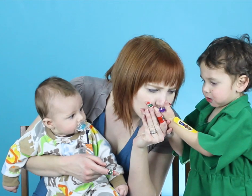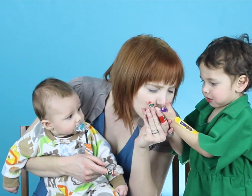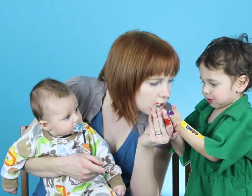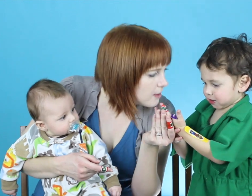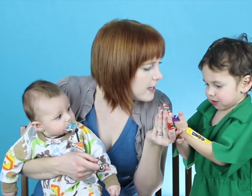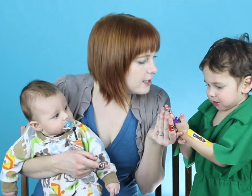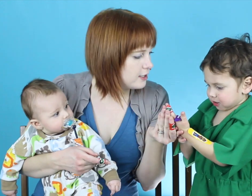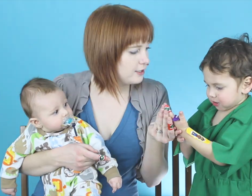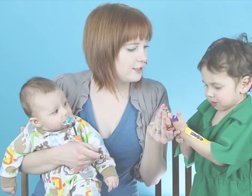What better?